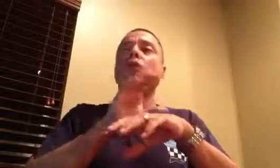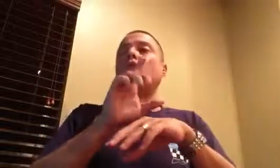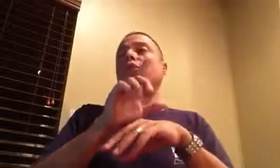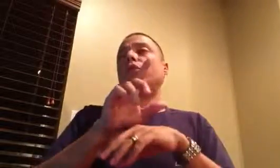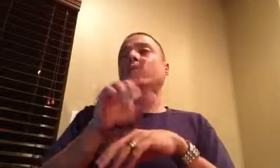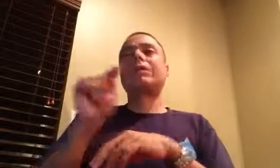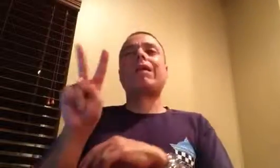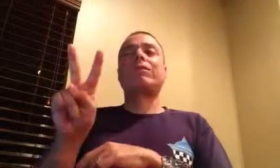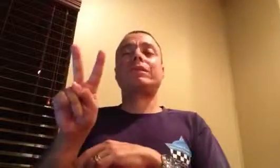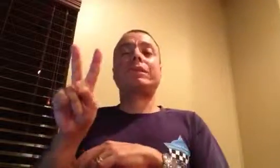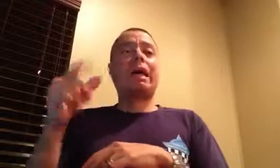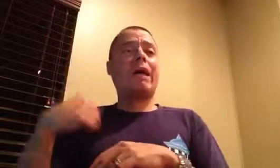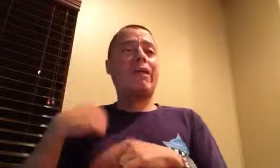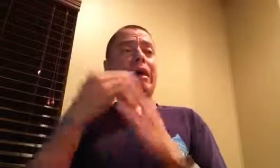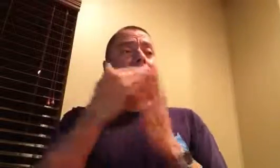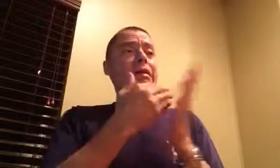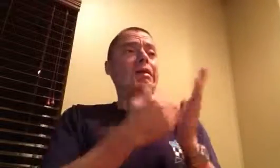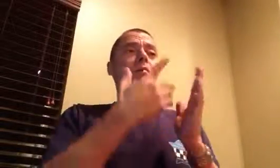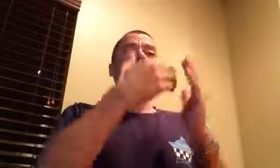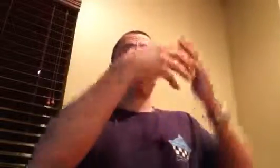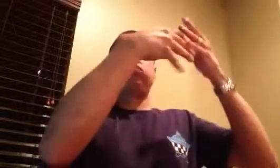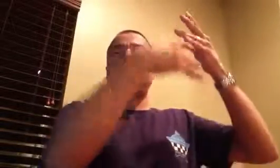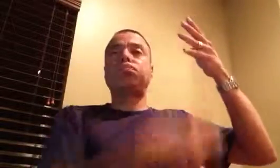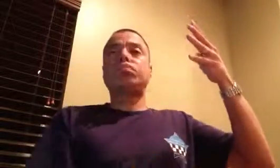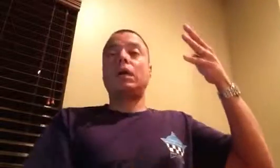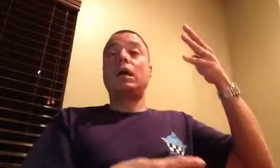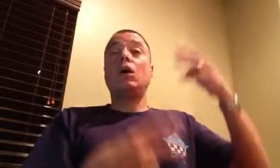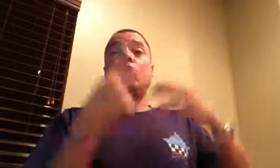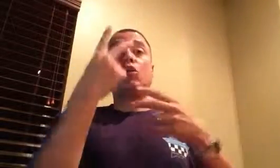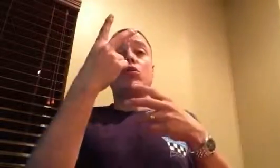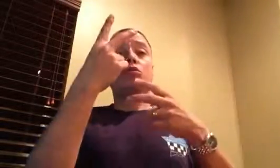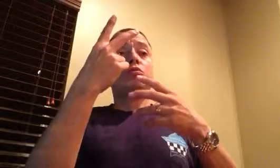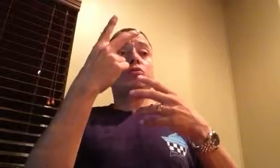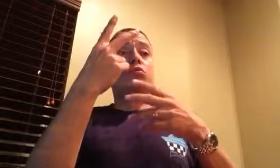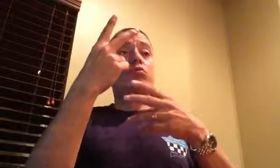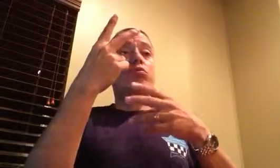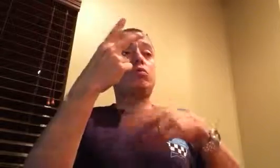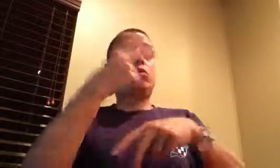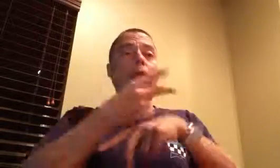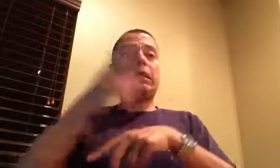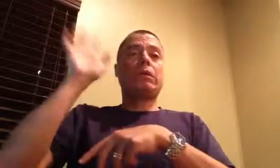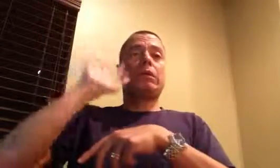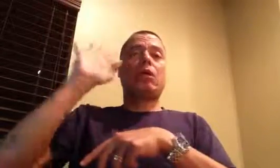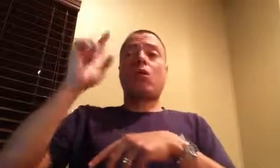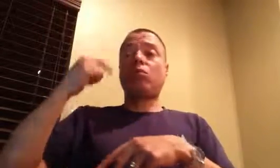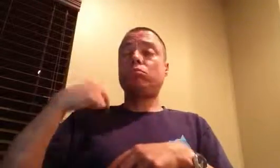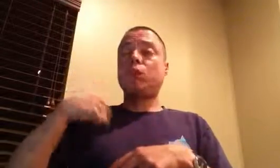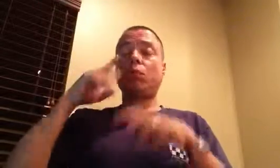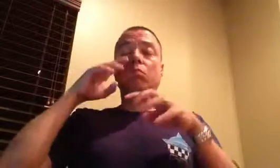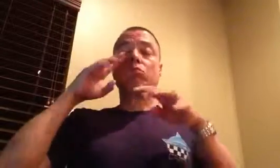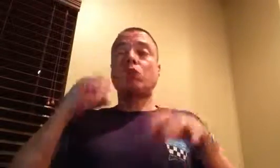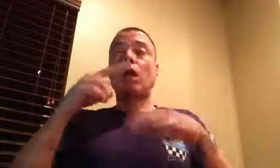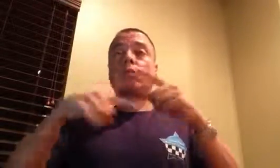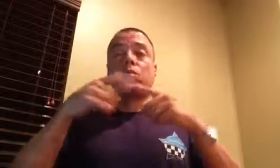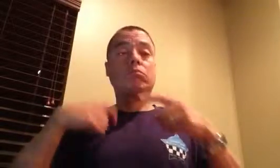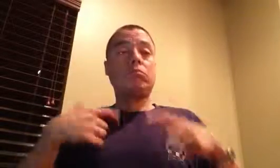Two days ago, here in Brazil, we were shocked when we spent time with some children living on the streets. This is what one